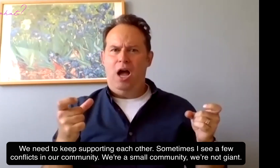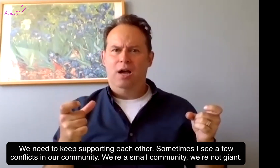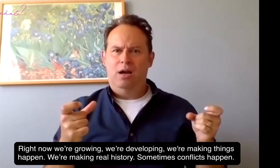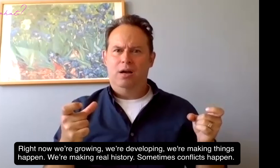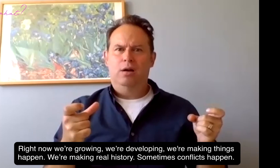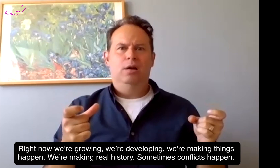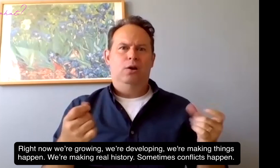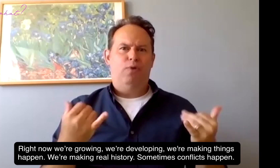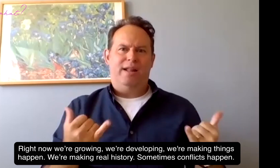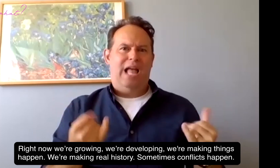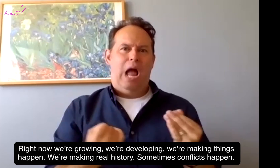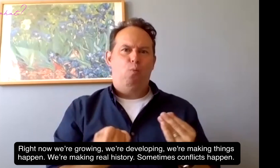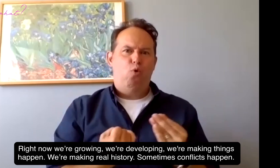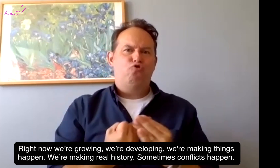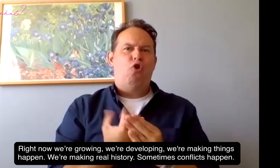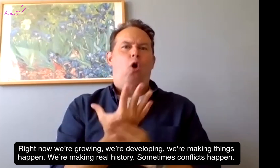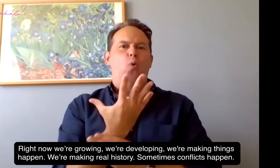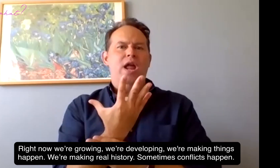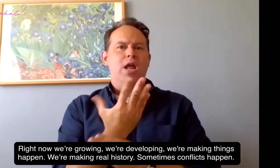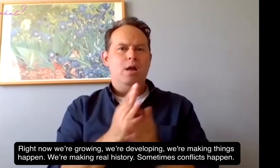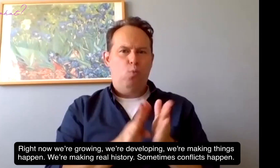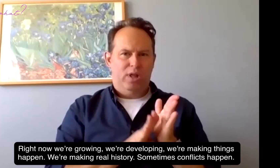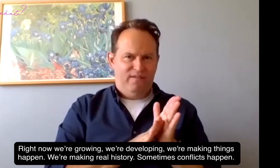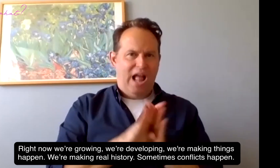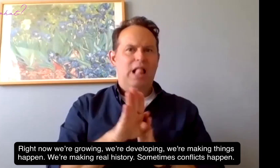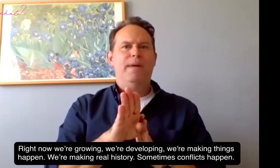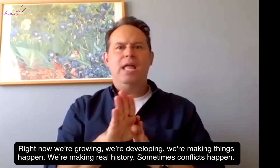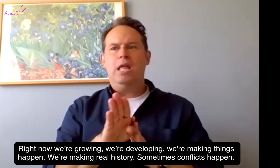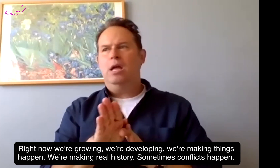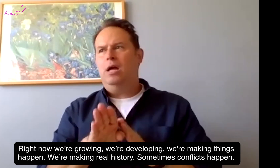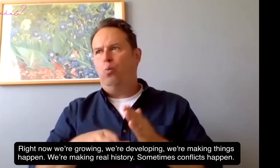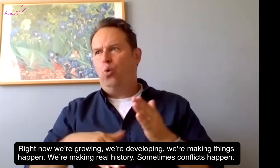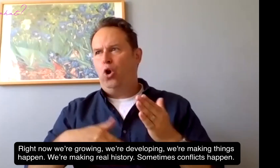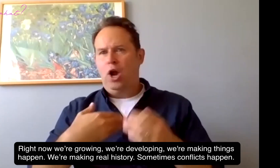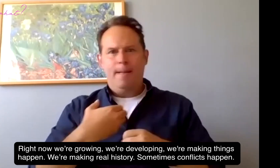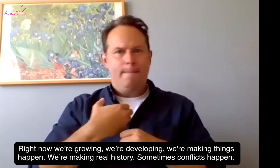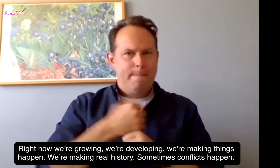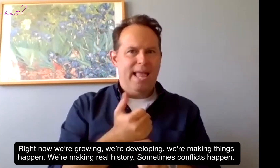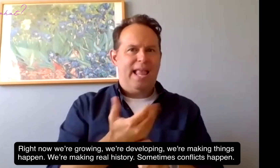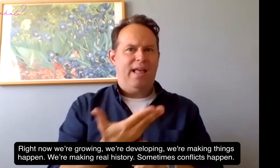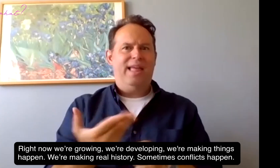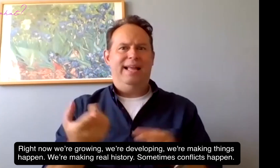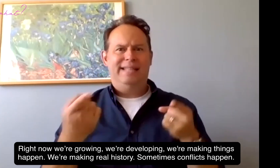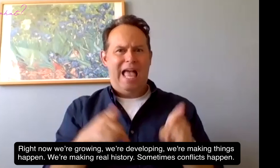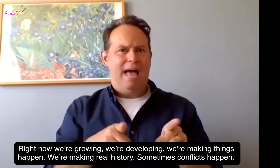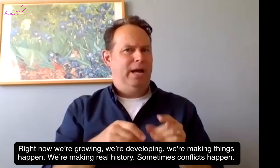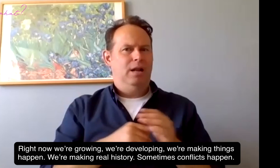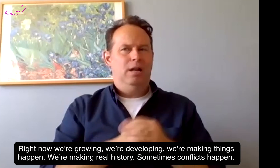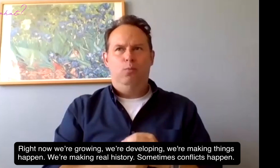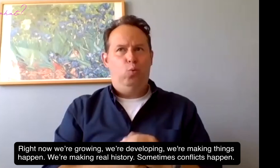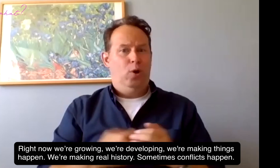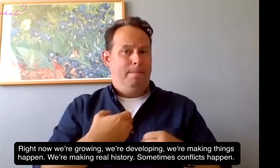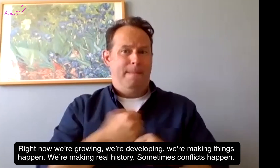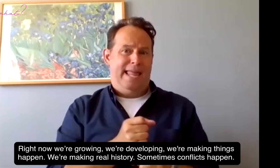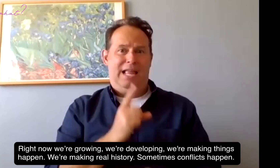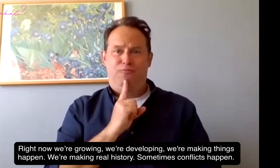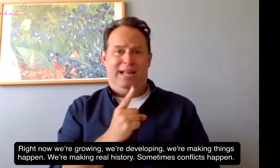Right now, we're growing. We're developing. We're making things happen. We're making real